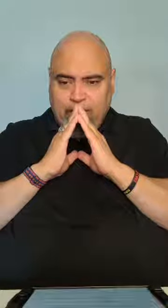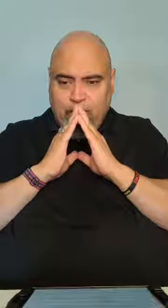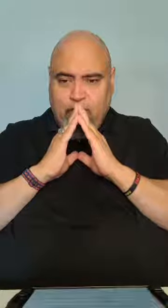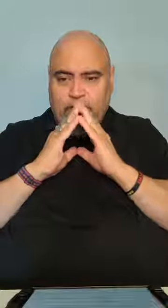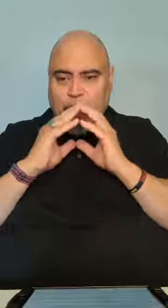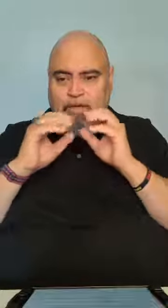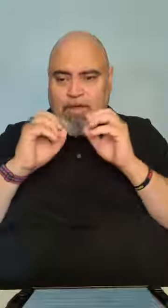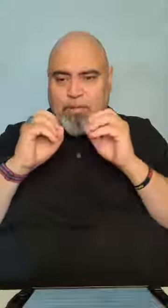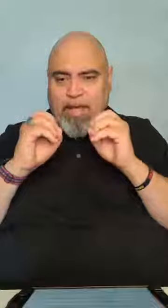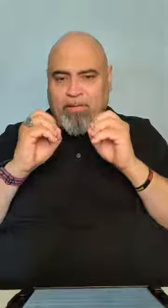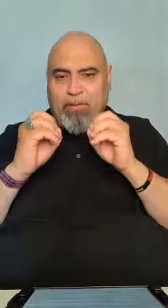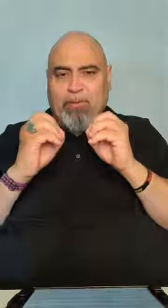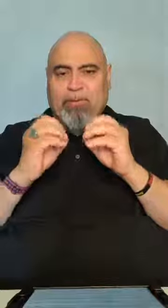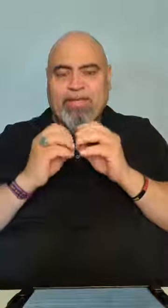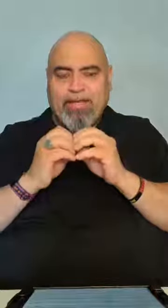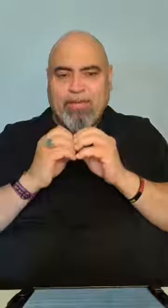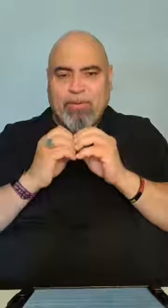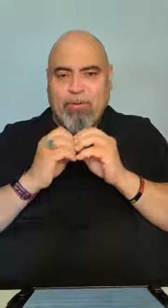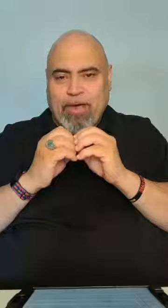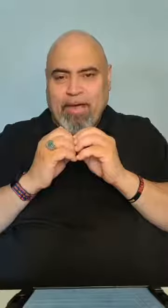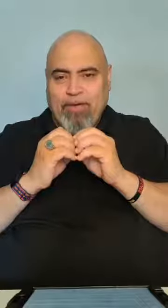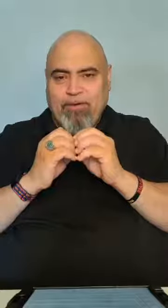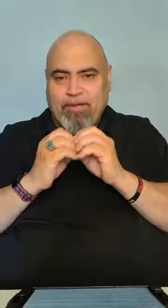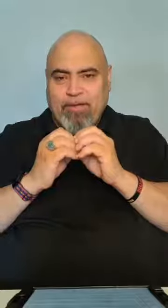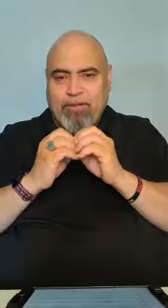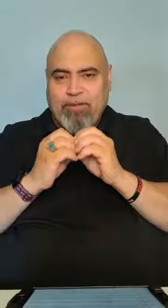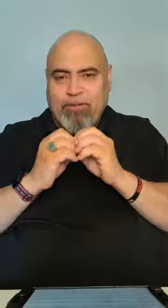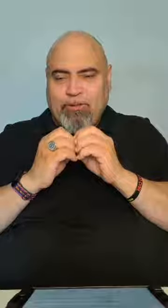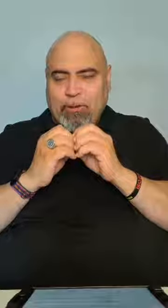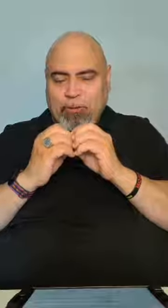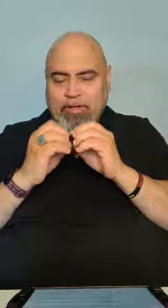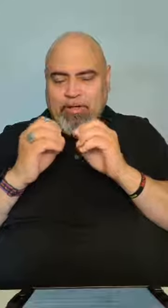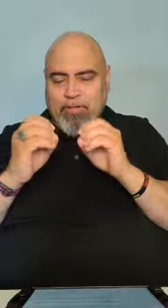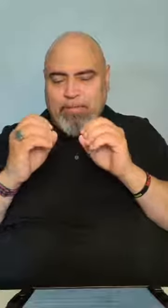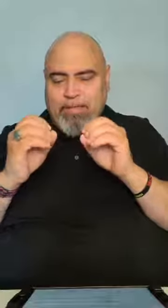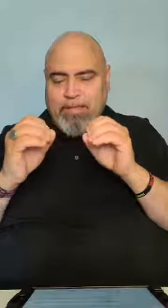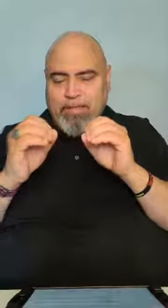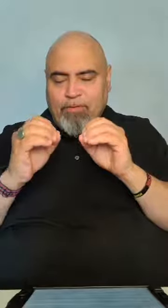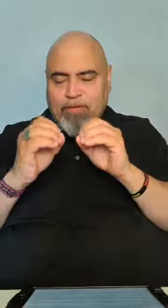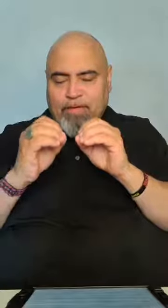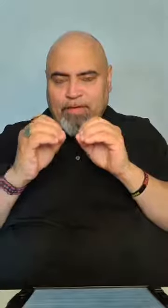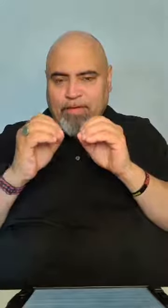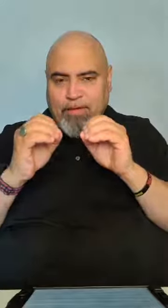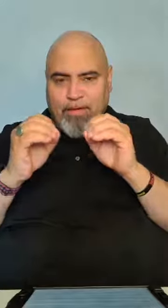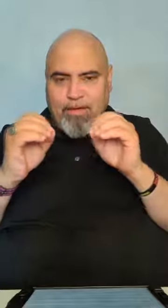We are talking about those who have totally and implicitly rejected God.